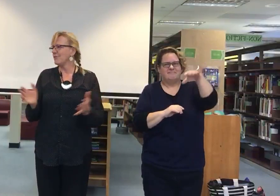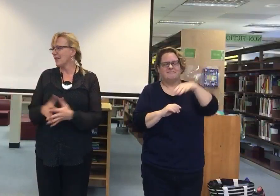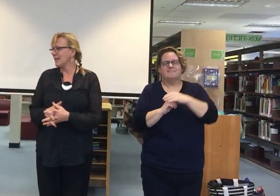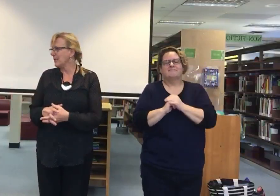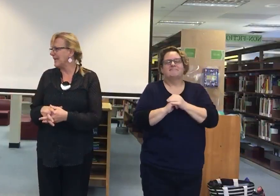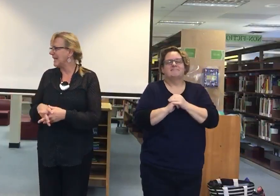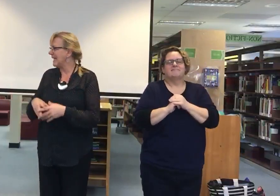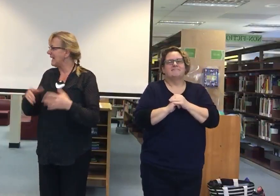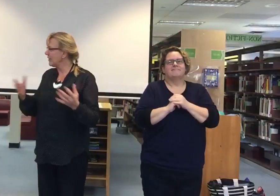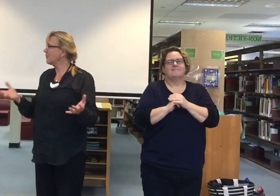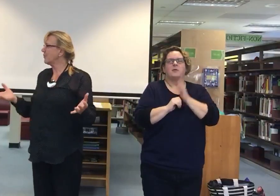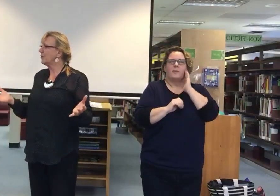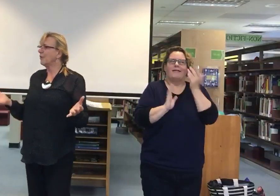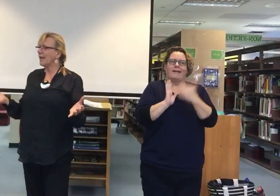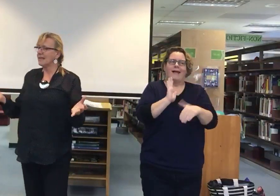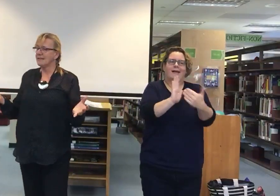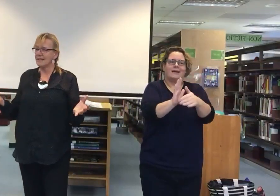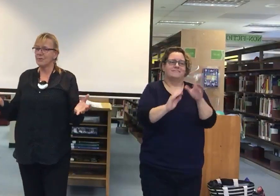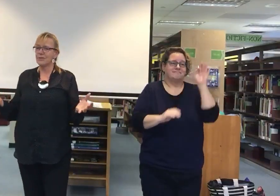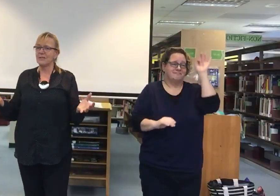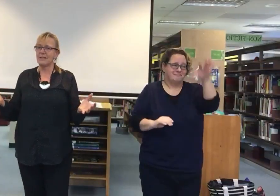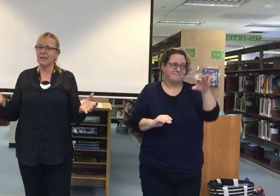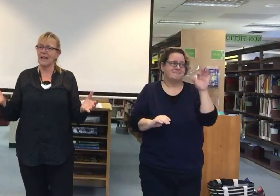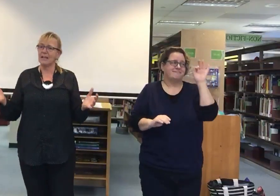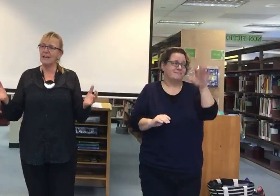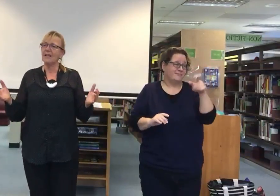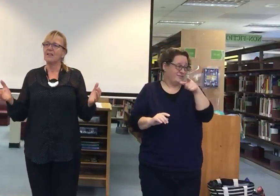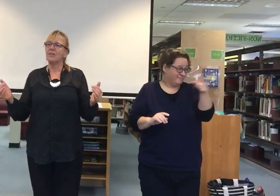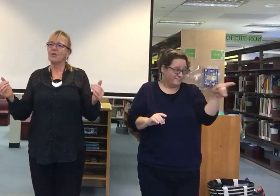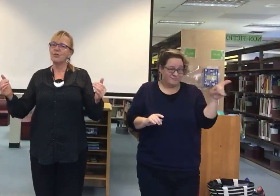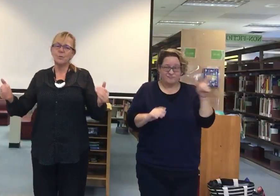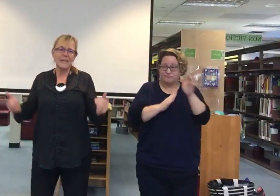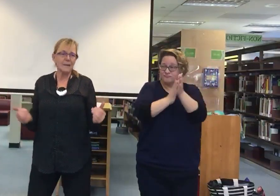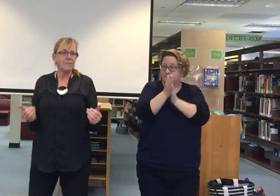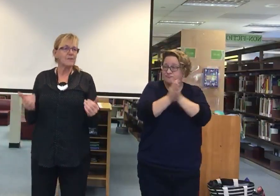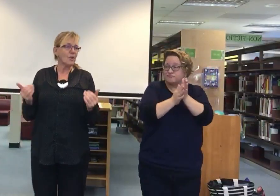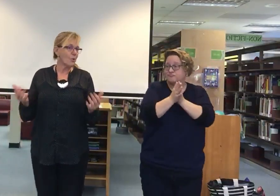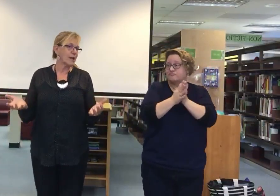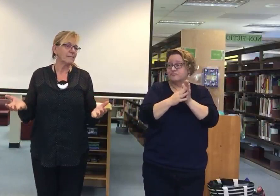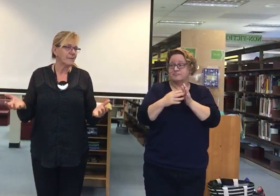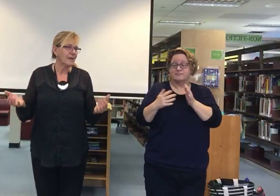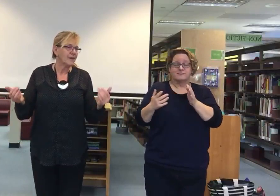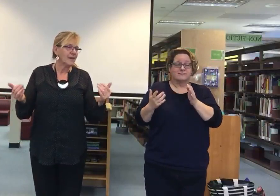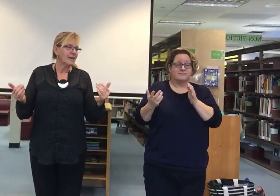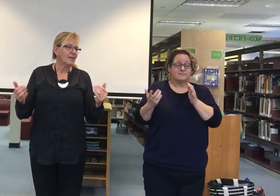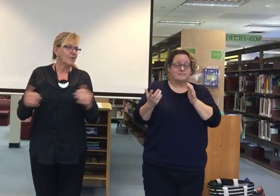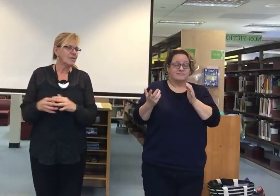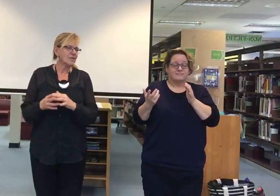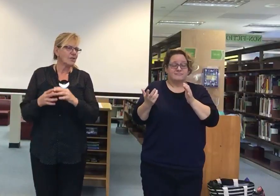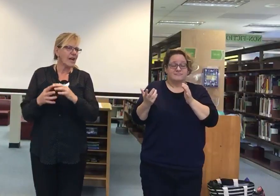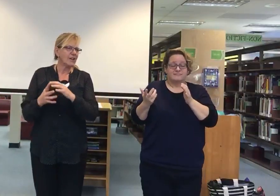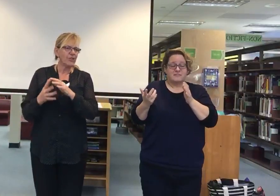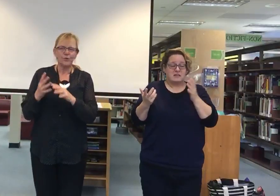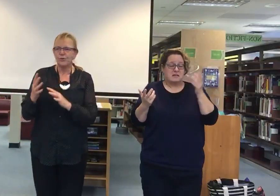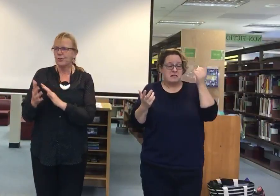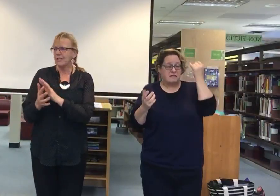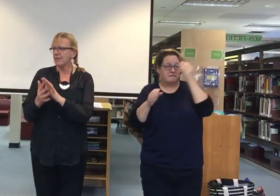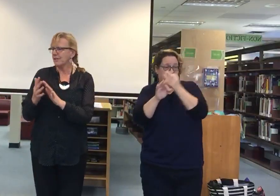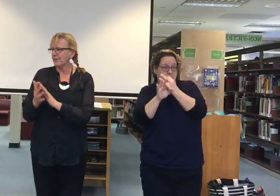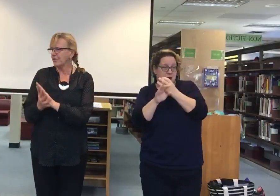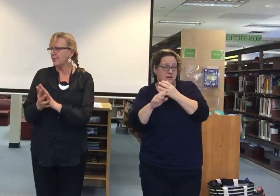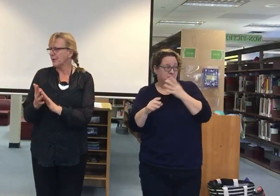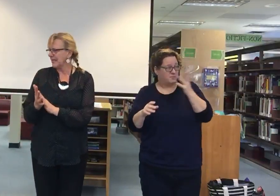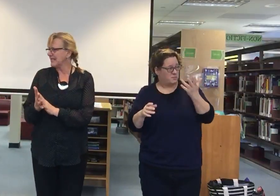the day. If there's anybody here too that is interested in kind of, you know, do we keep this going? You know, this is our kind of